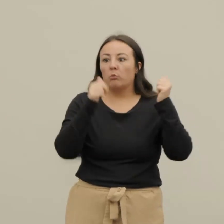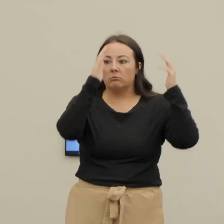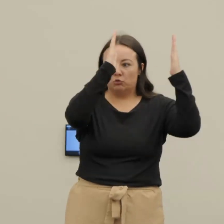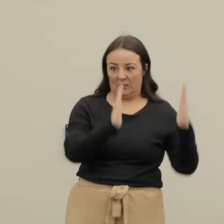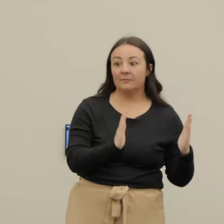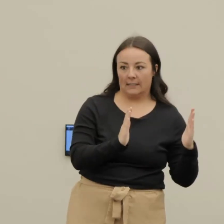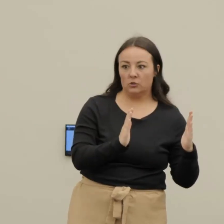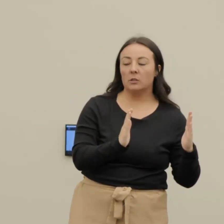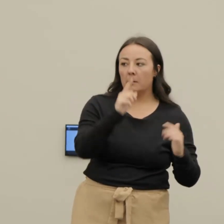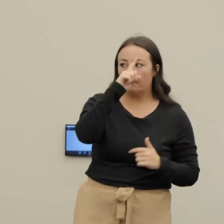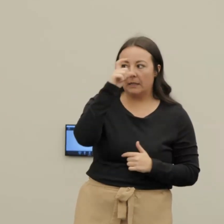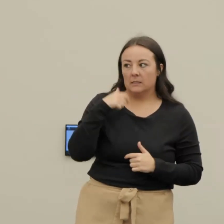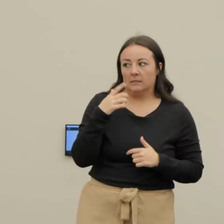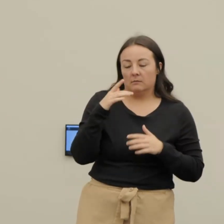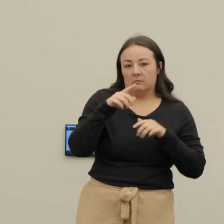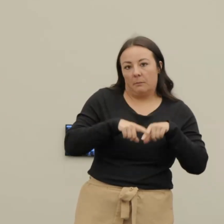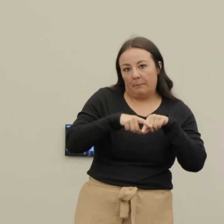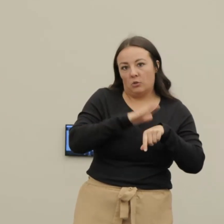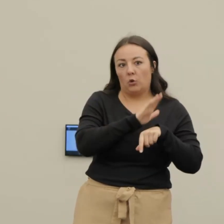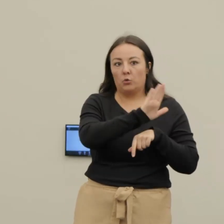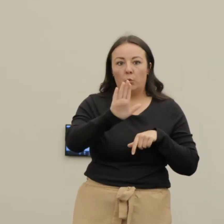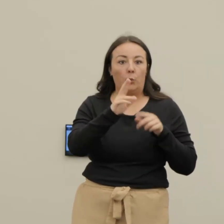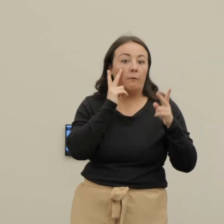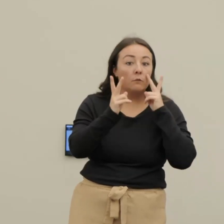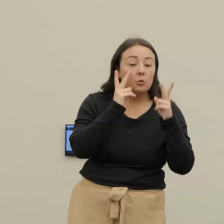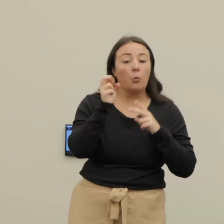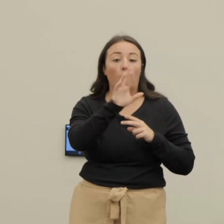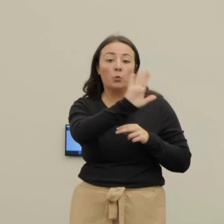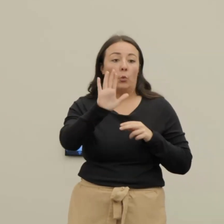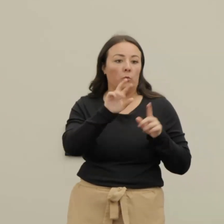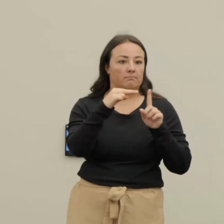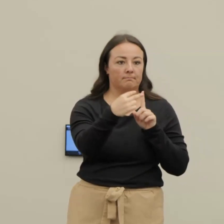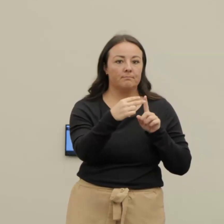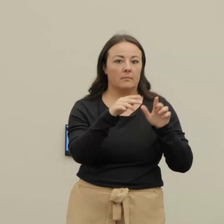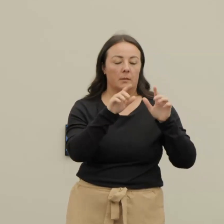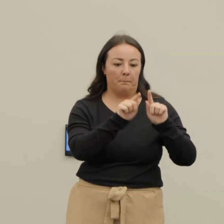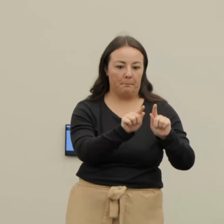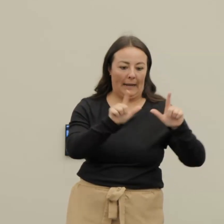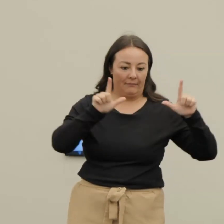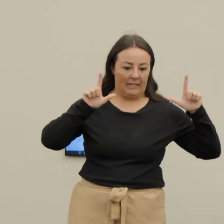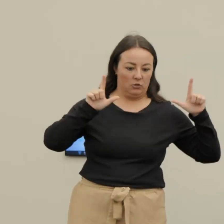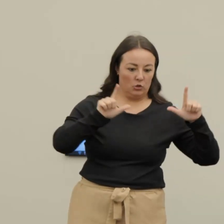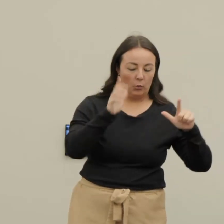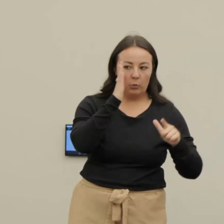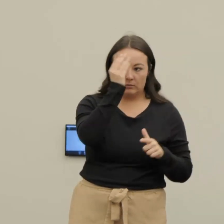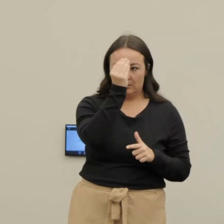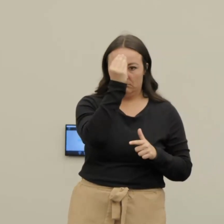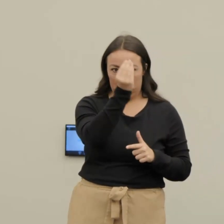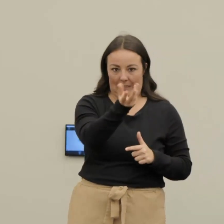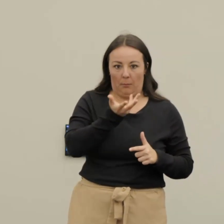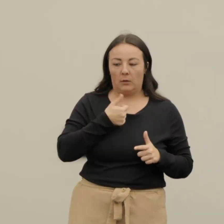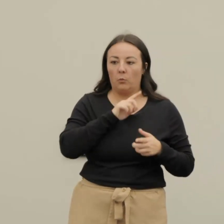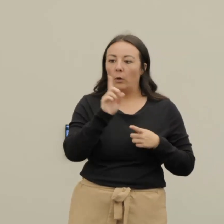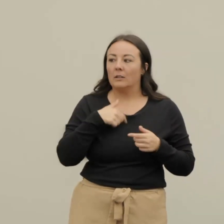of view, or if you use magnification, it tells you exactly right where that line is going to stop. So you Gotcha. don't have to be going